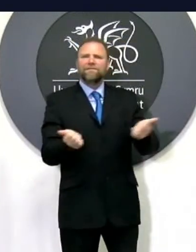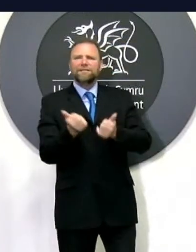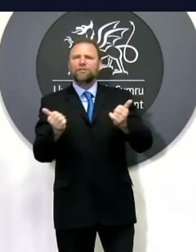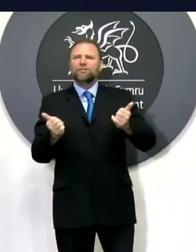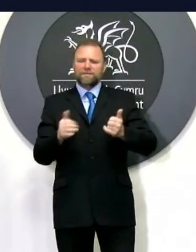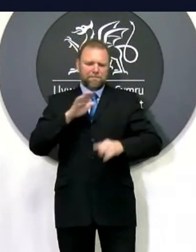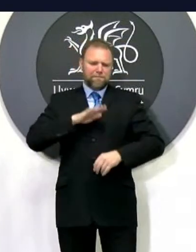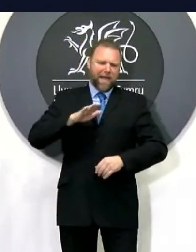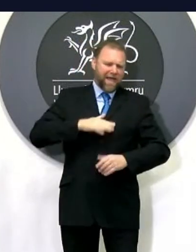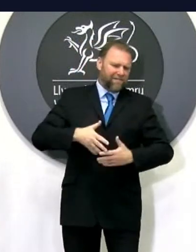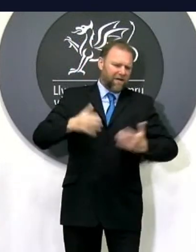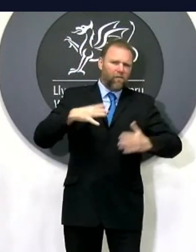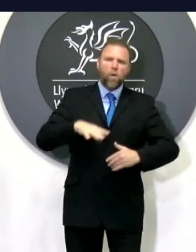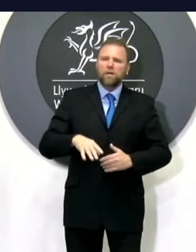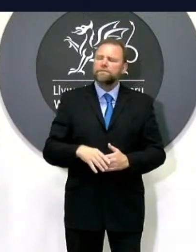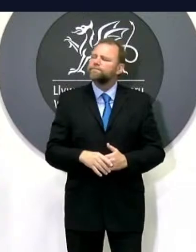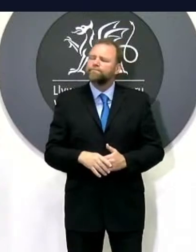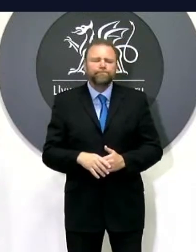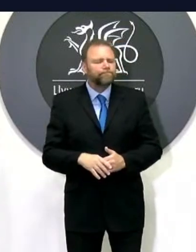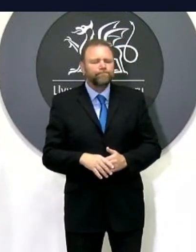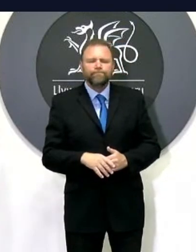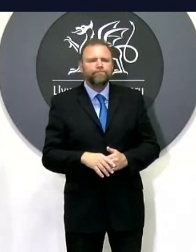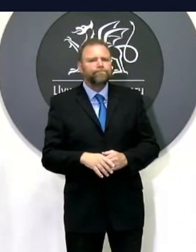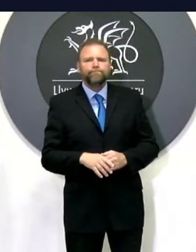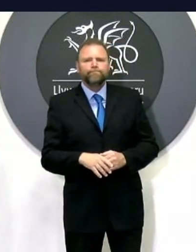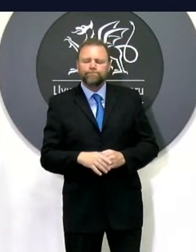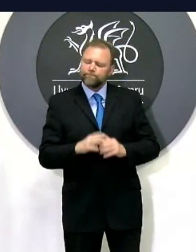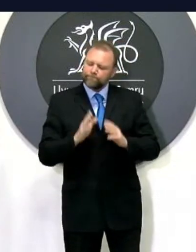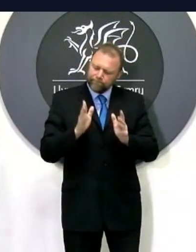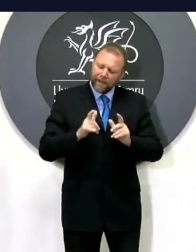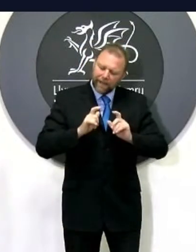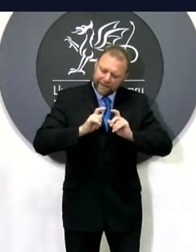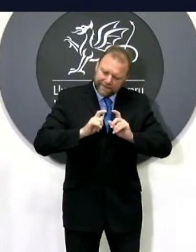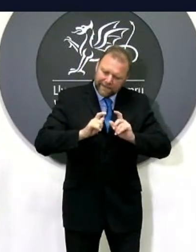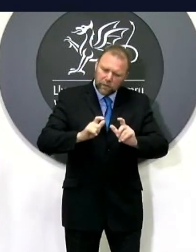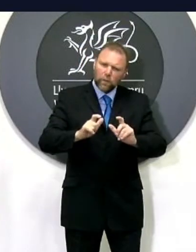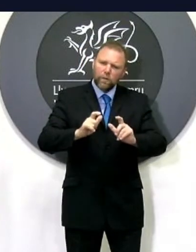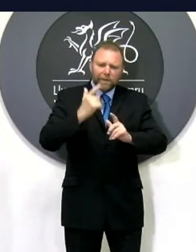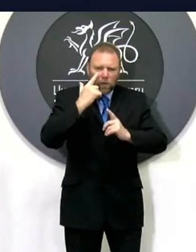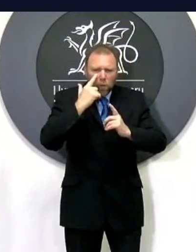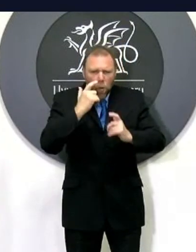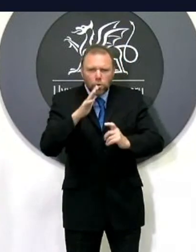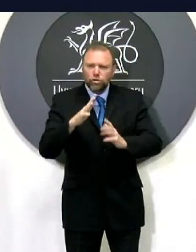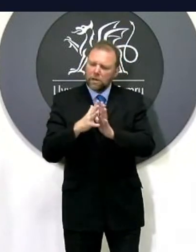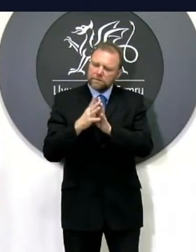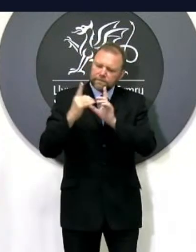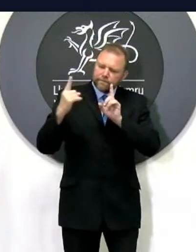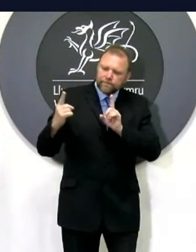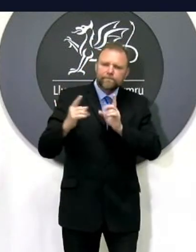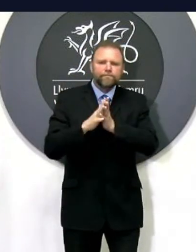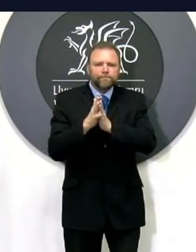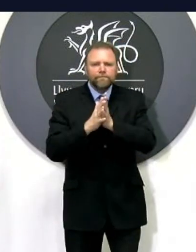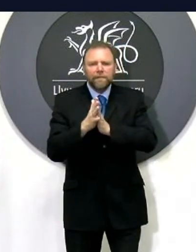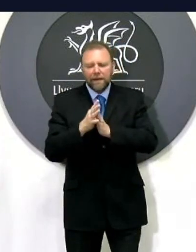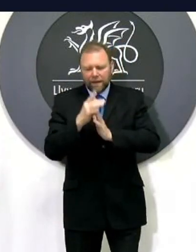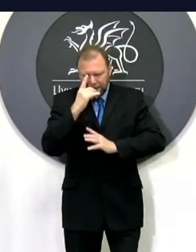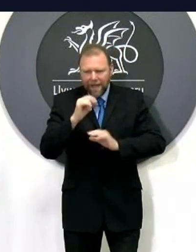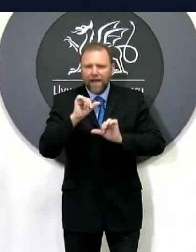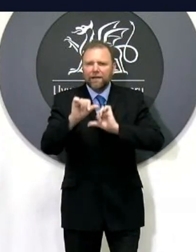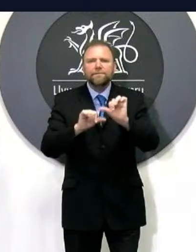it in the way we've set out today, then the path to the future can be there and it can be delivered.